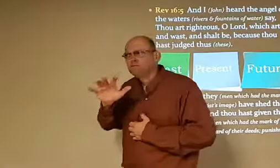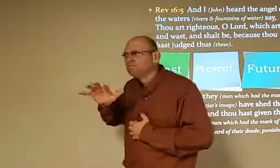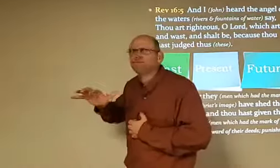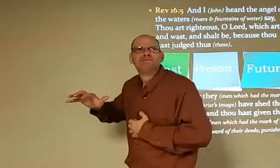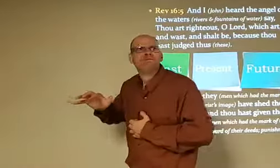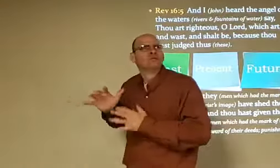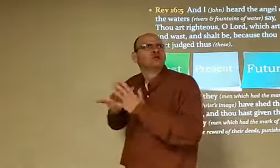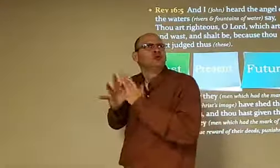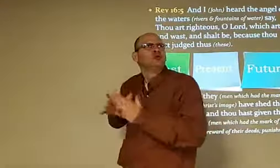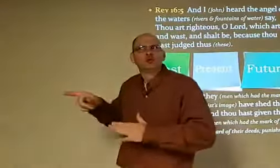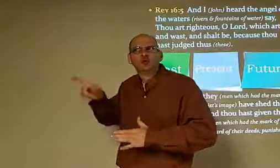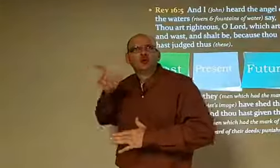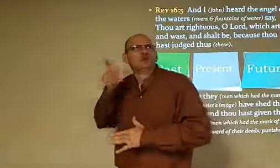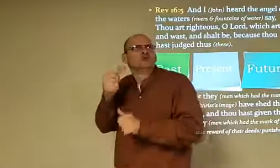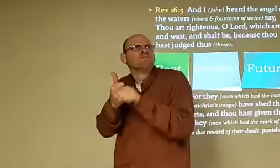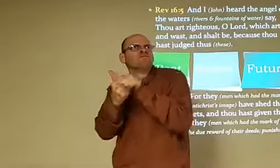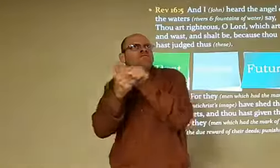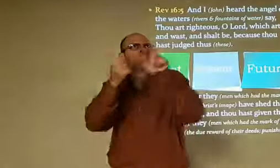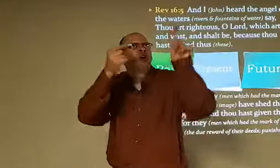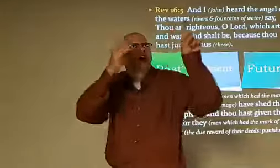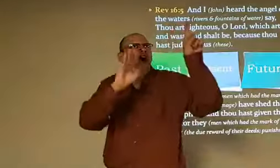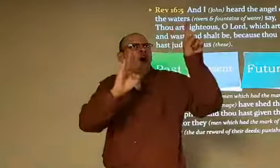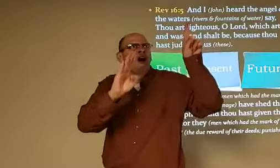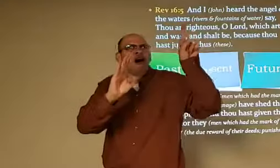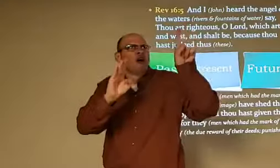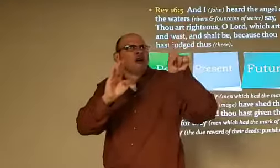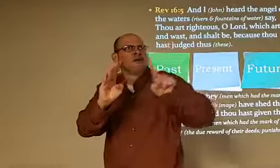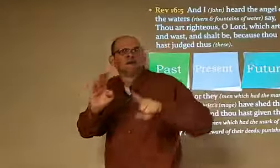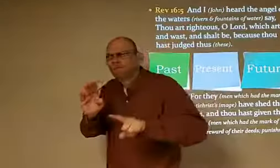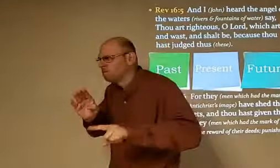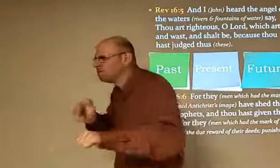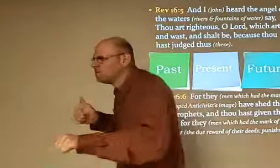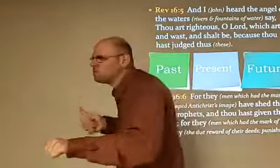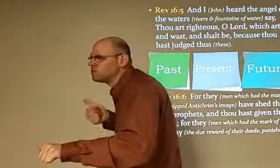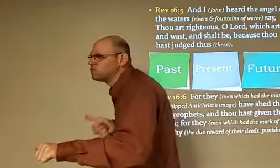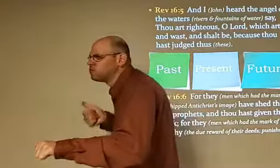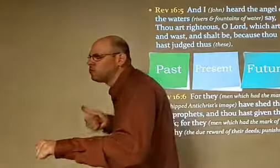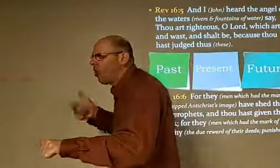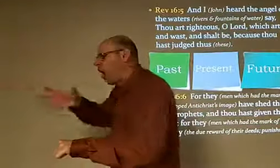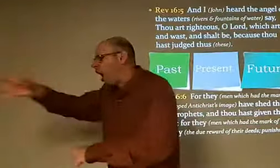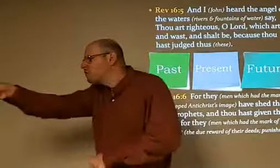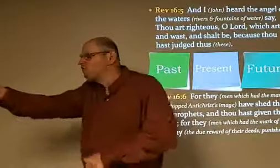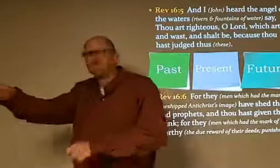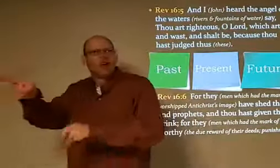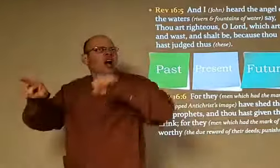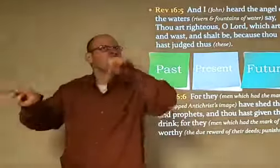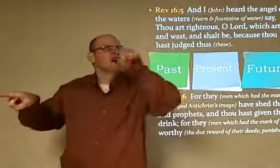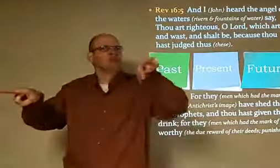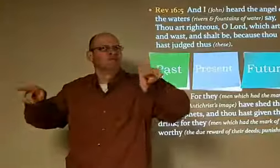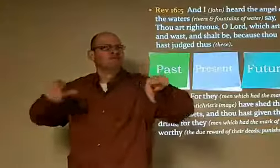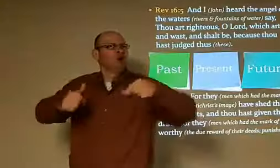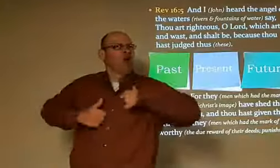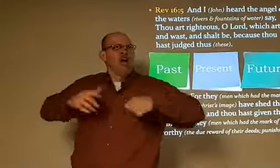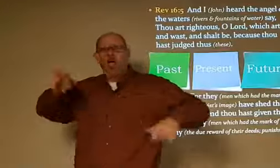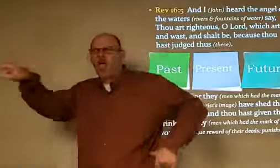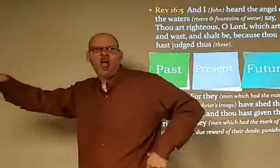and he orders me to do something against the Christians because they follow God, so I would follow them,